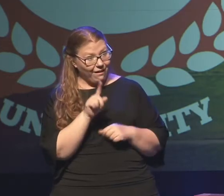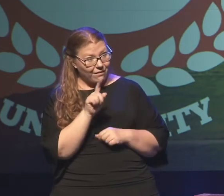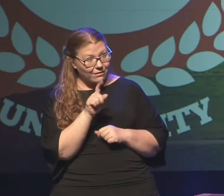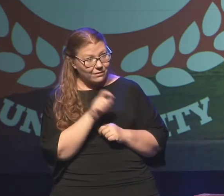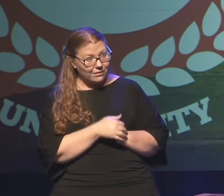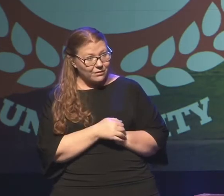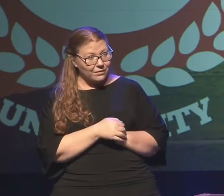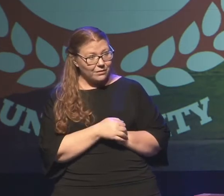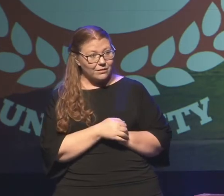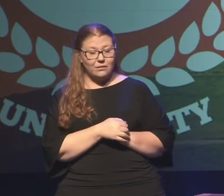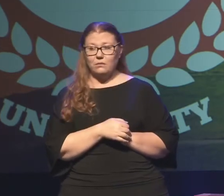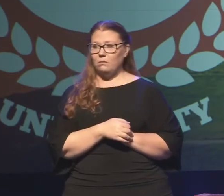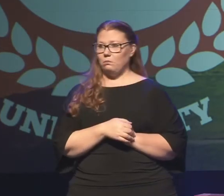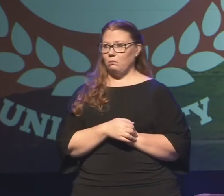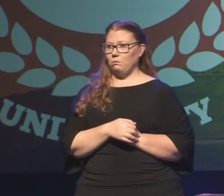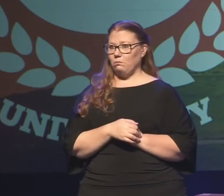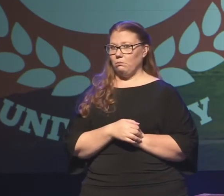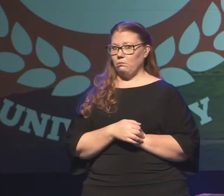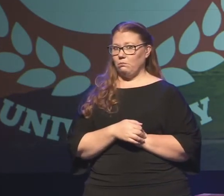can?